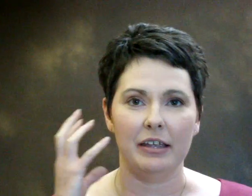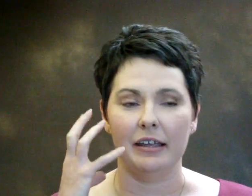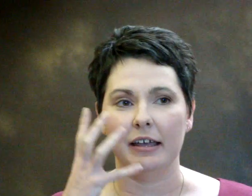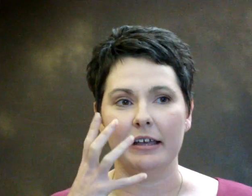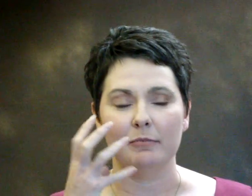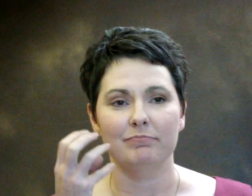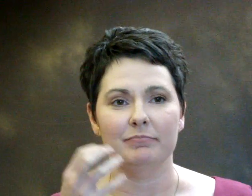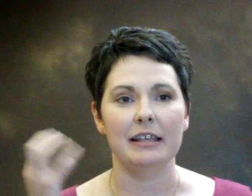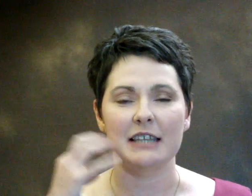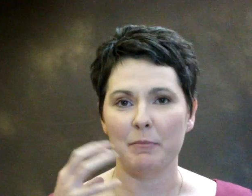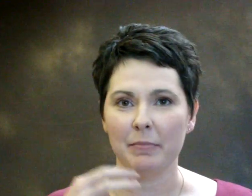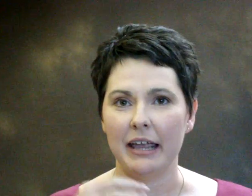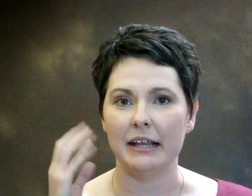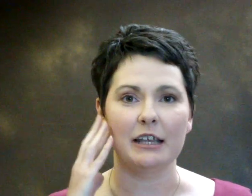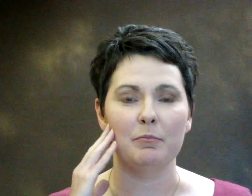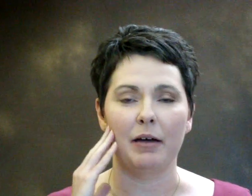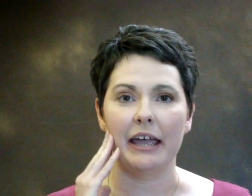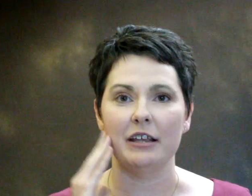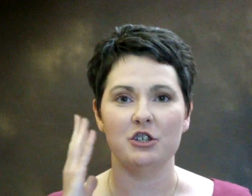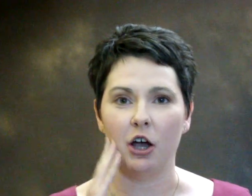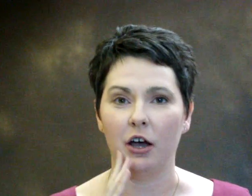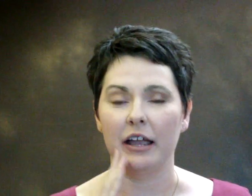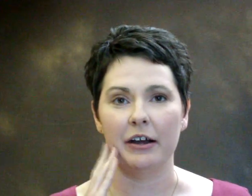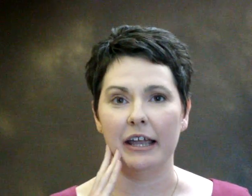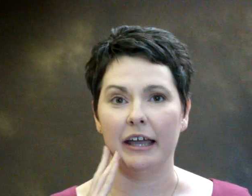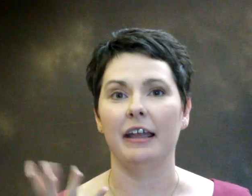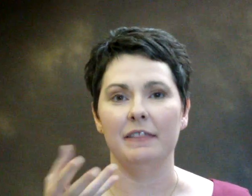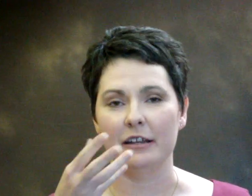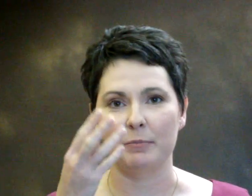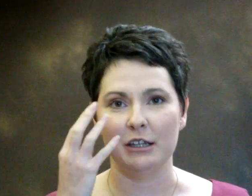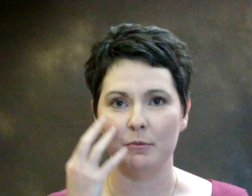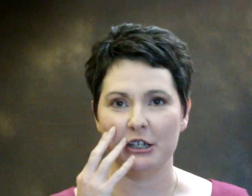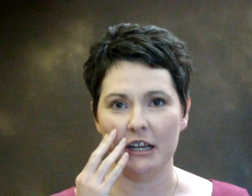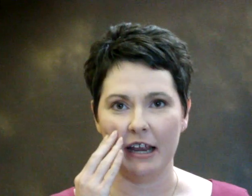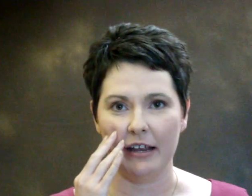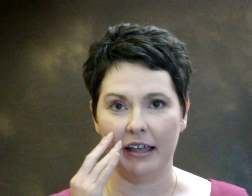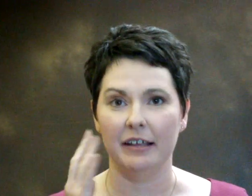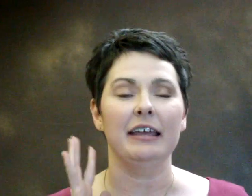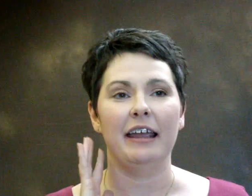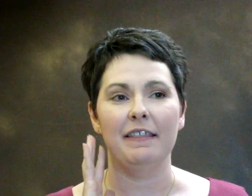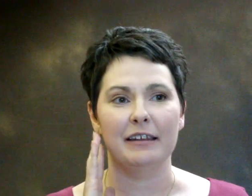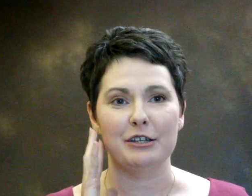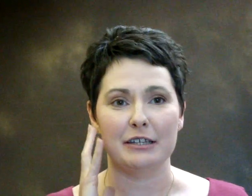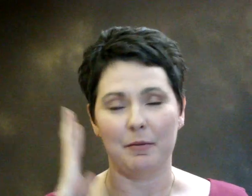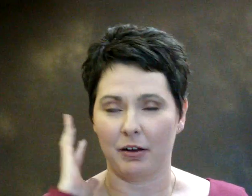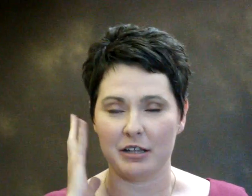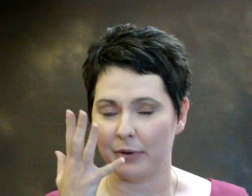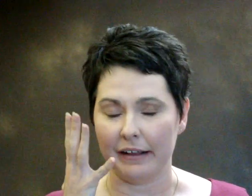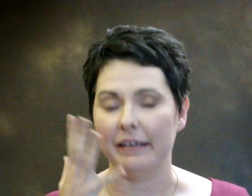having stabbing pains in my jaw area, and then it spread to my cheek area, and then it just kept on spreading and